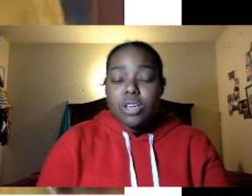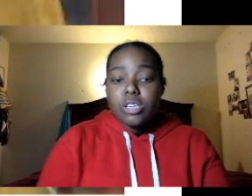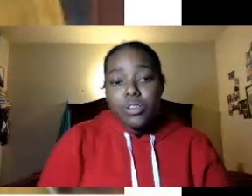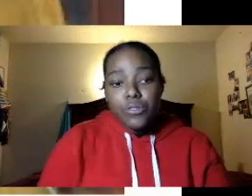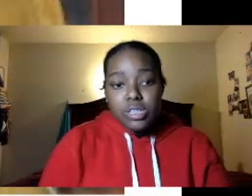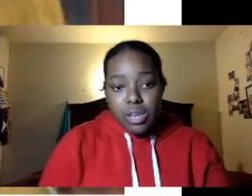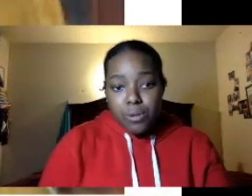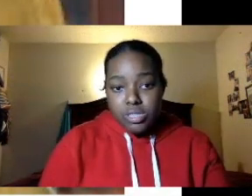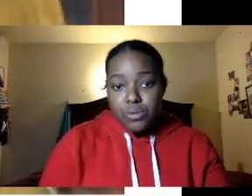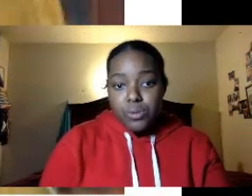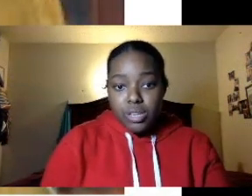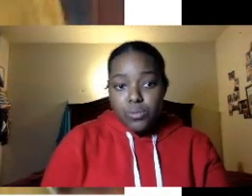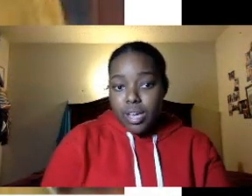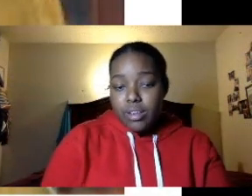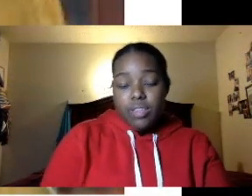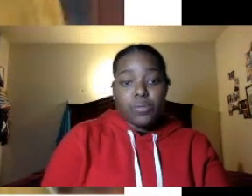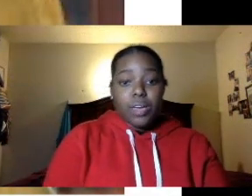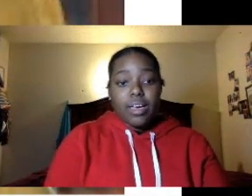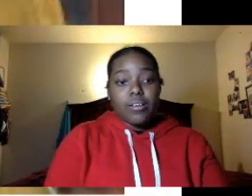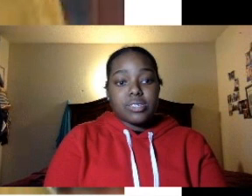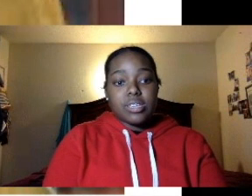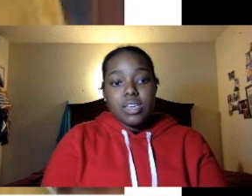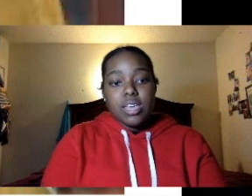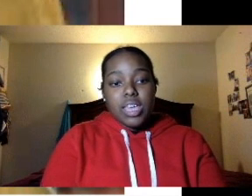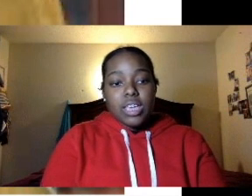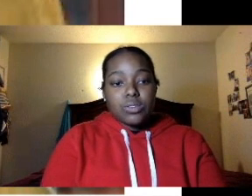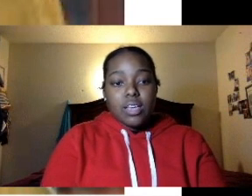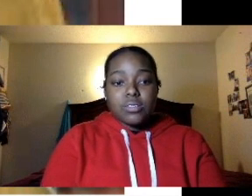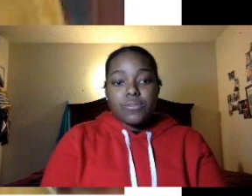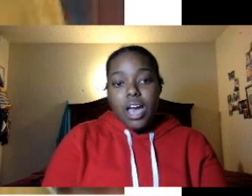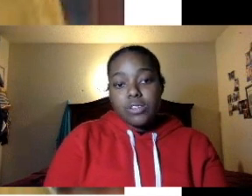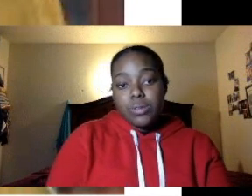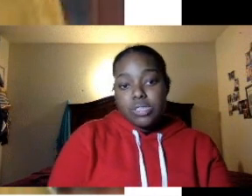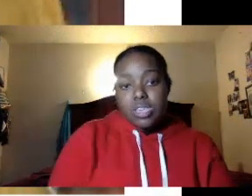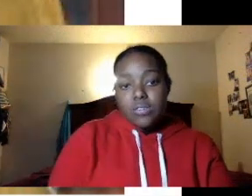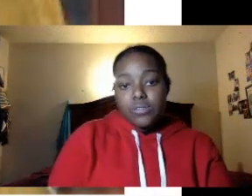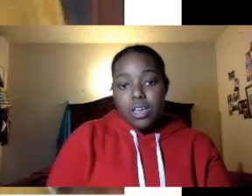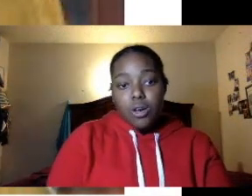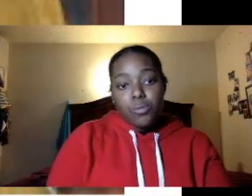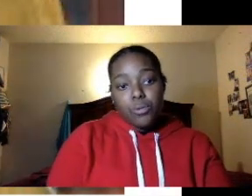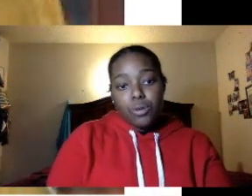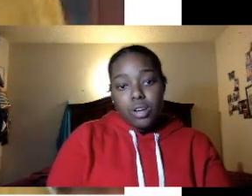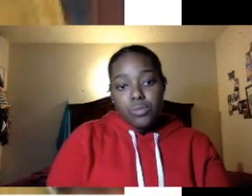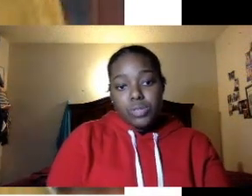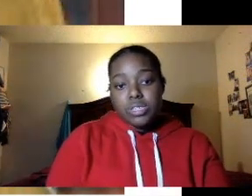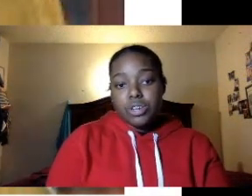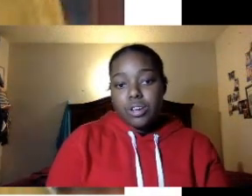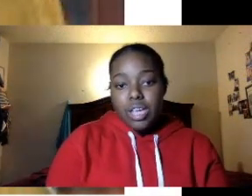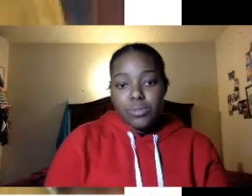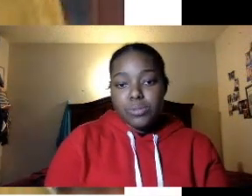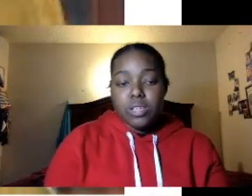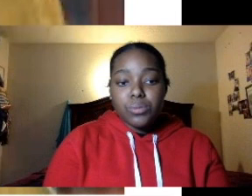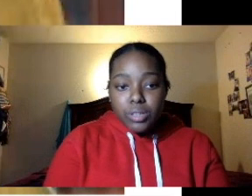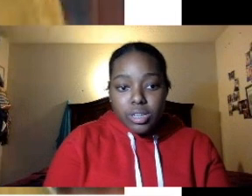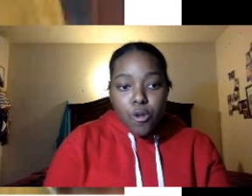She was also the first deaf person to work in the White House. In 2005, she received an award, which was the